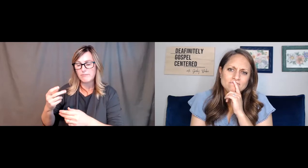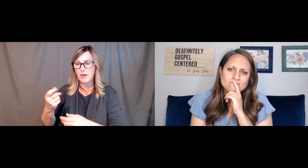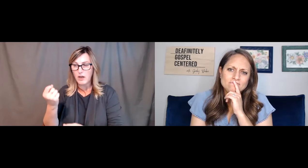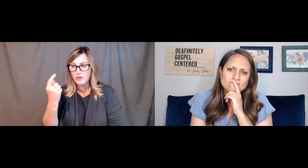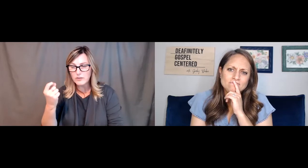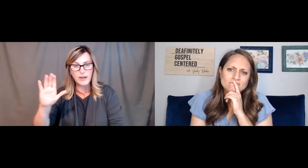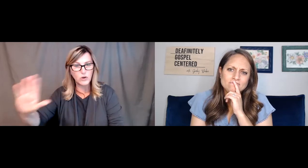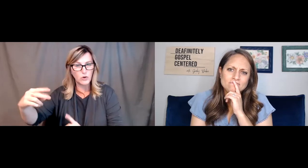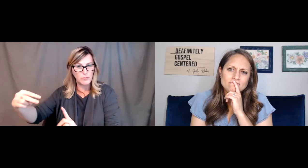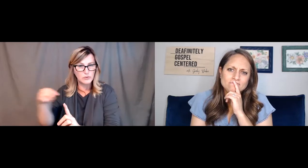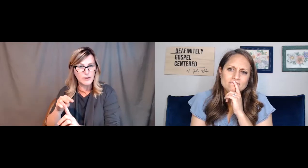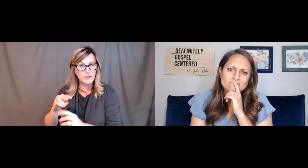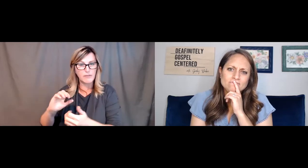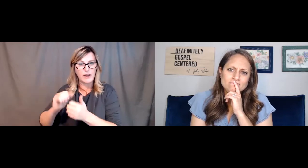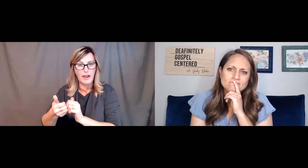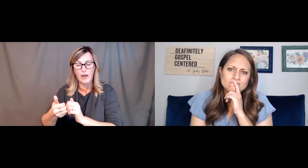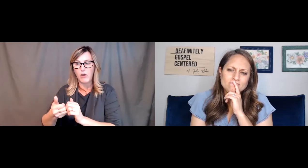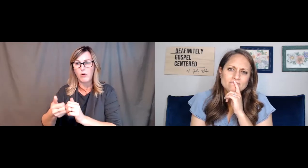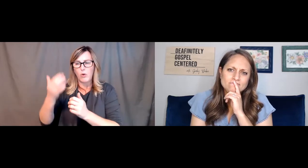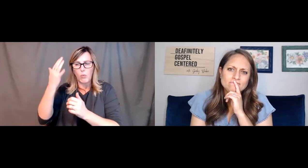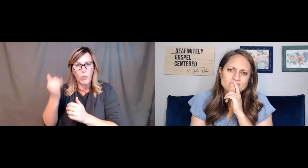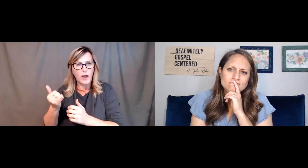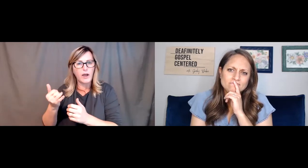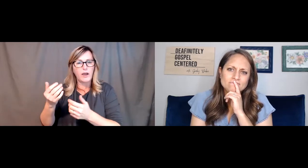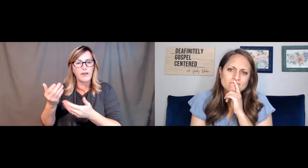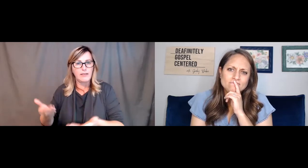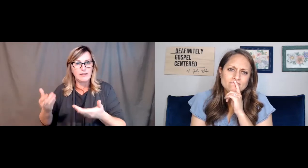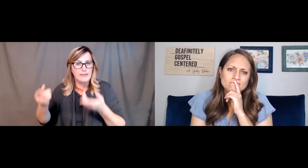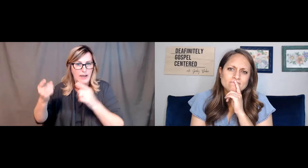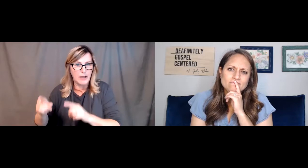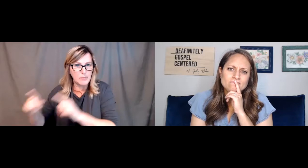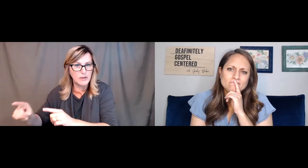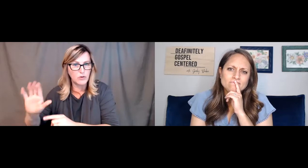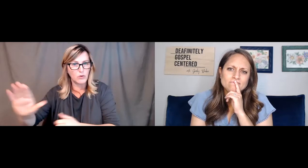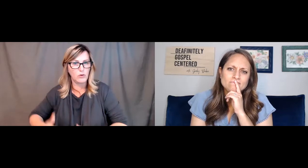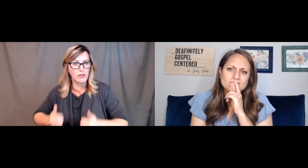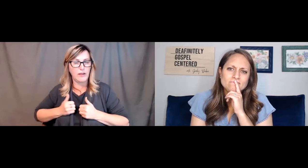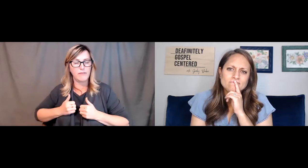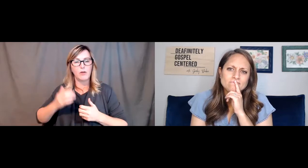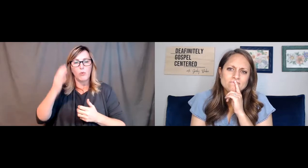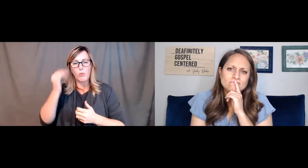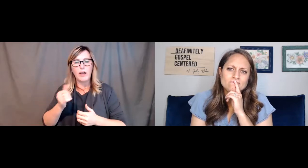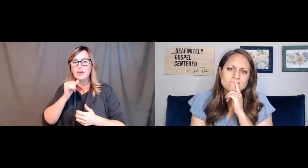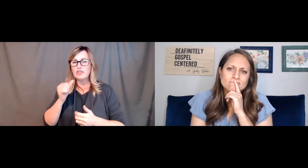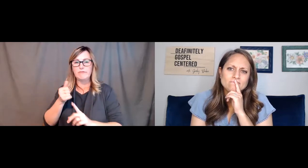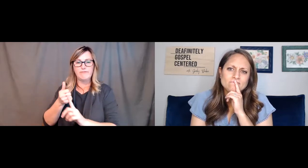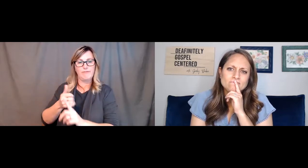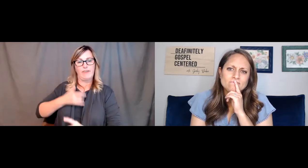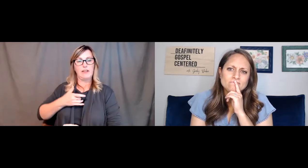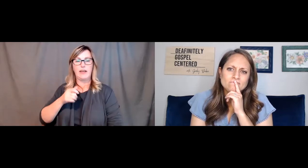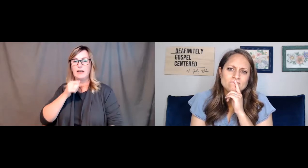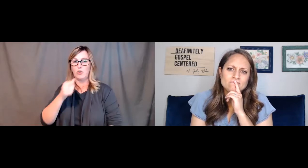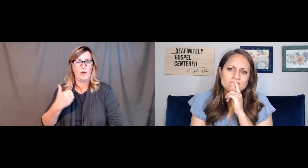mistakes, but I was trying to understand her perspective Yeah. and why the things that happened,